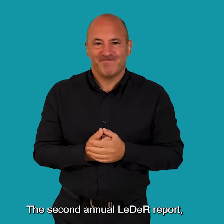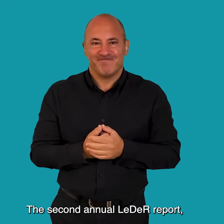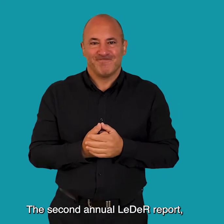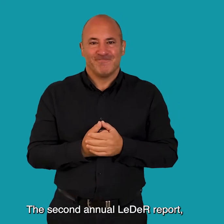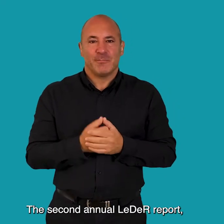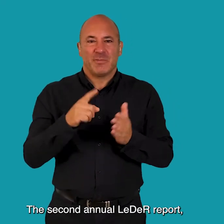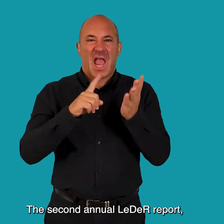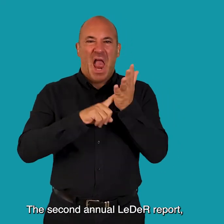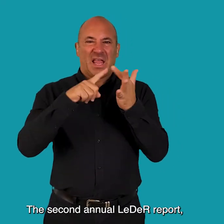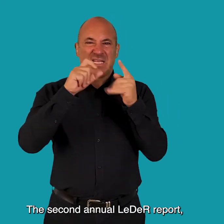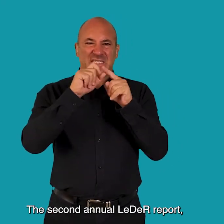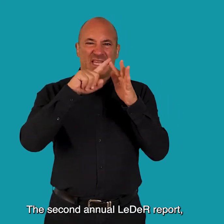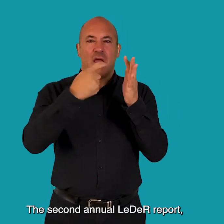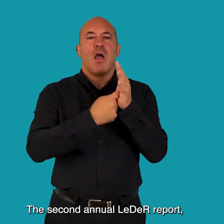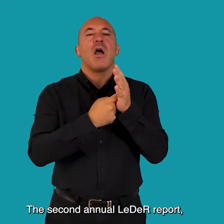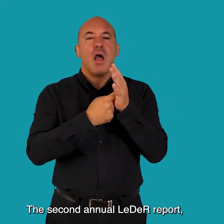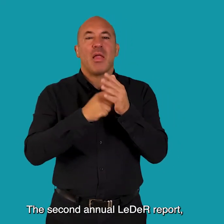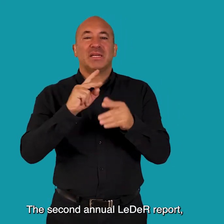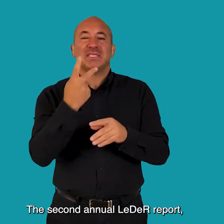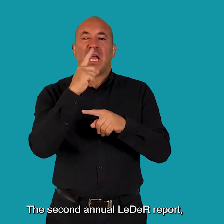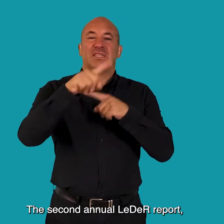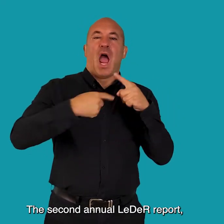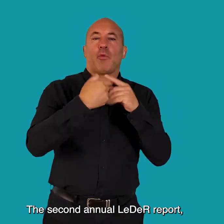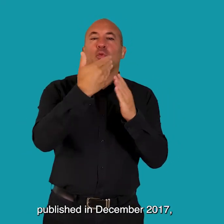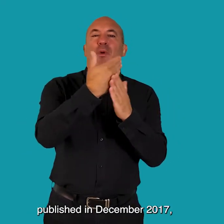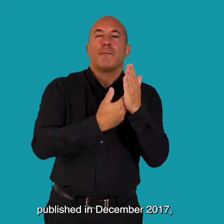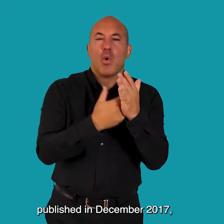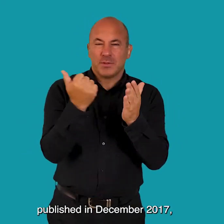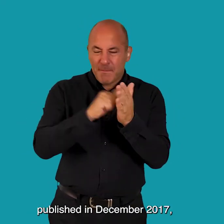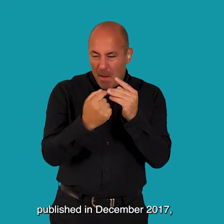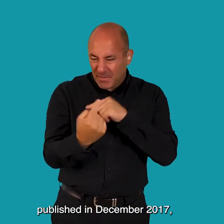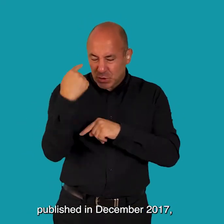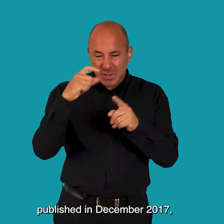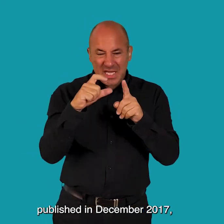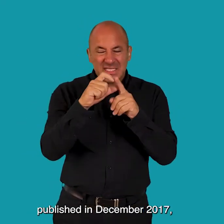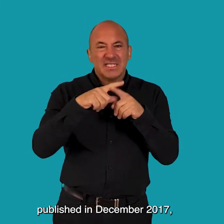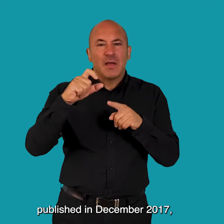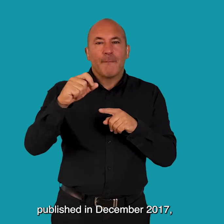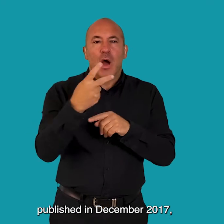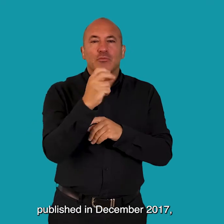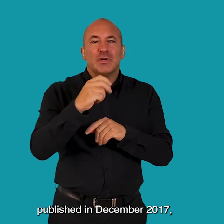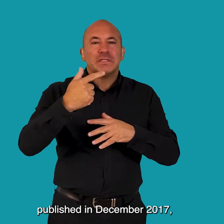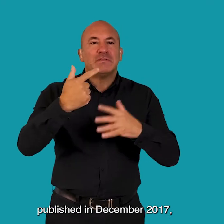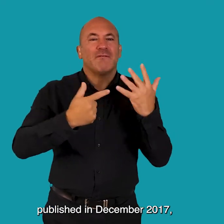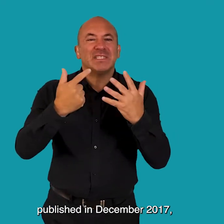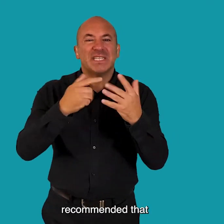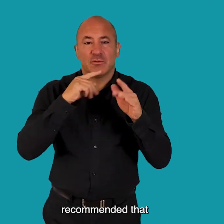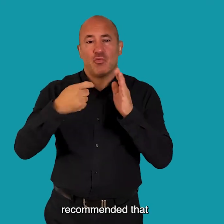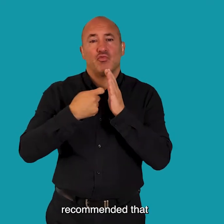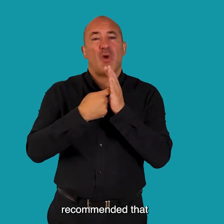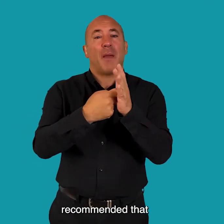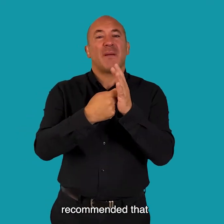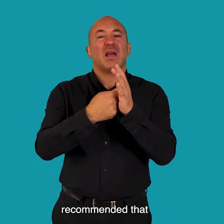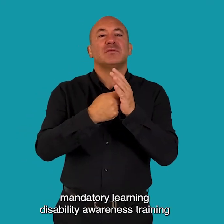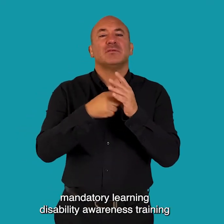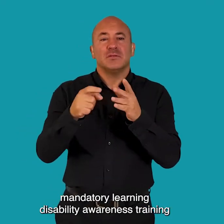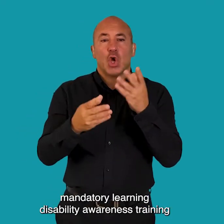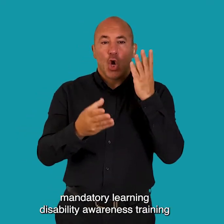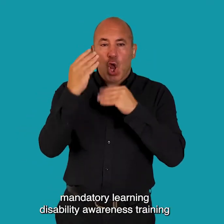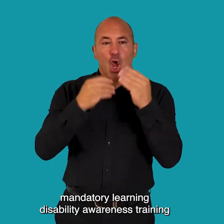The second annual LEDER report, published in December 2017, recommended that mandatory